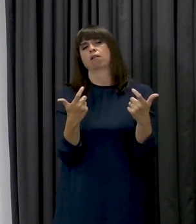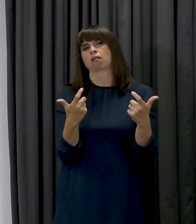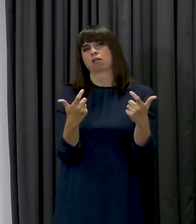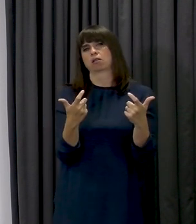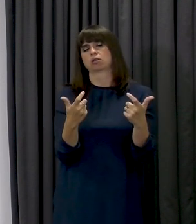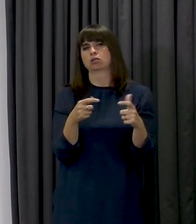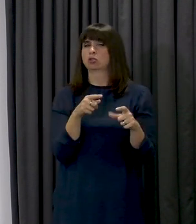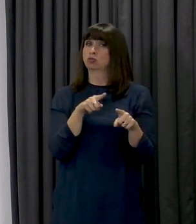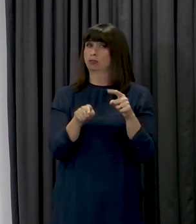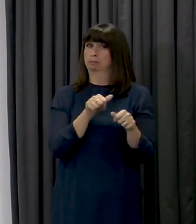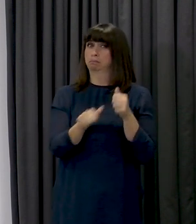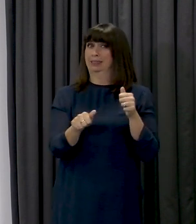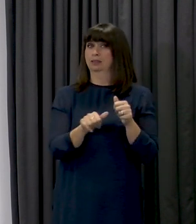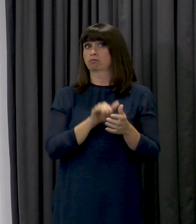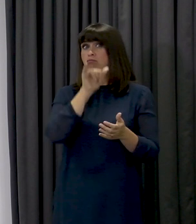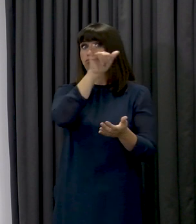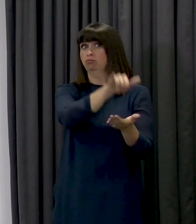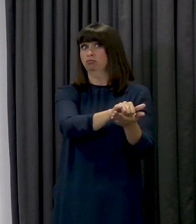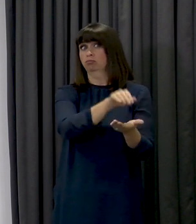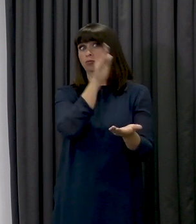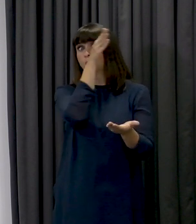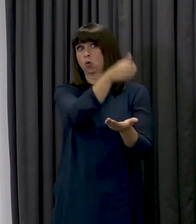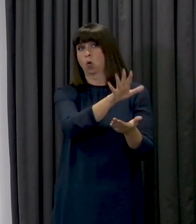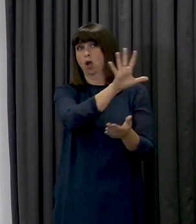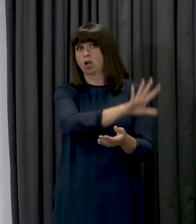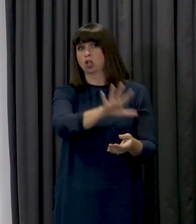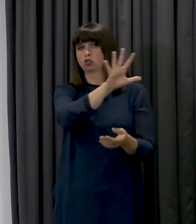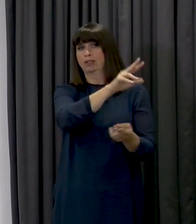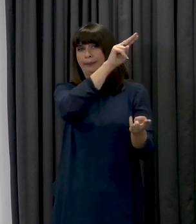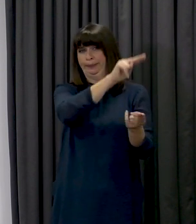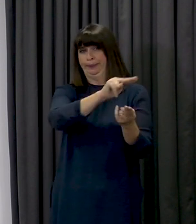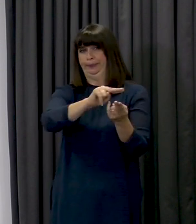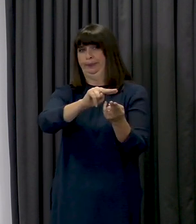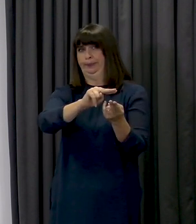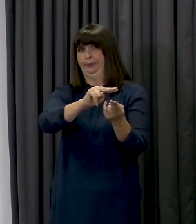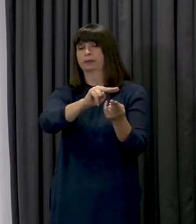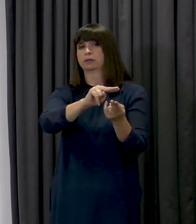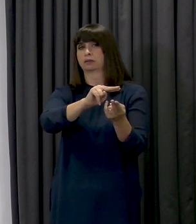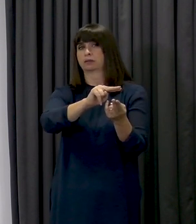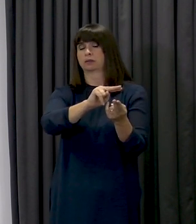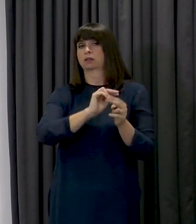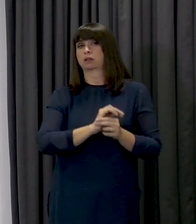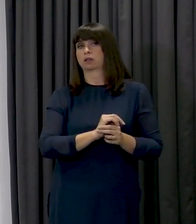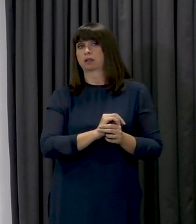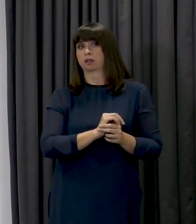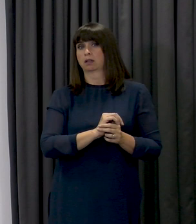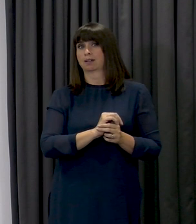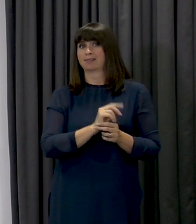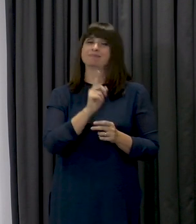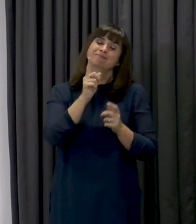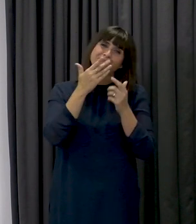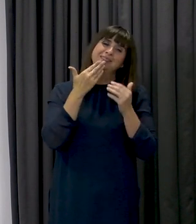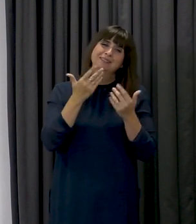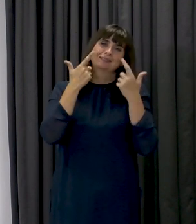can, that it's somewhere where the virus is properly under control. And at the same time, just to bear in